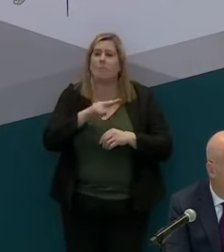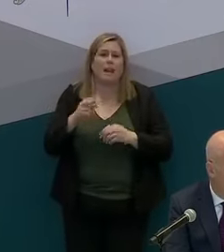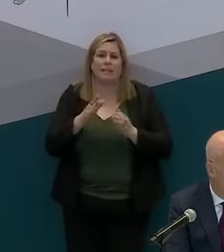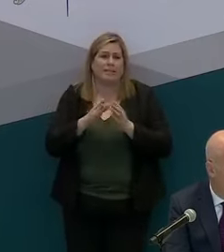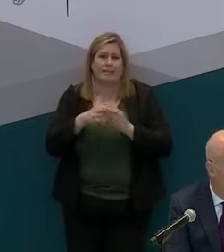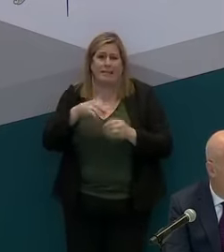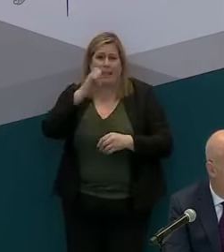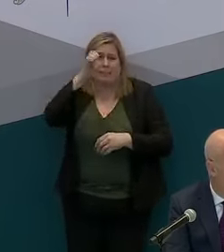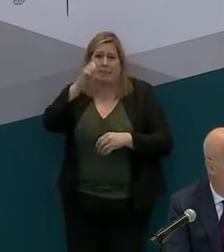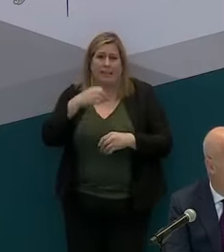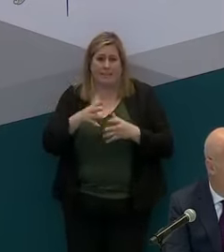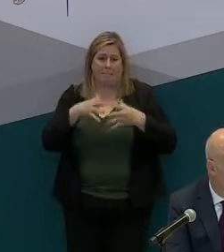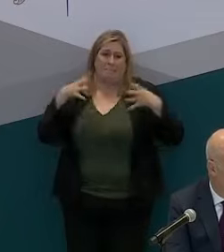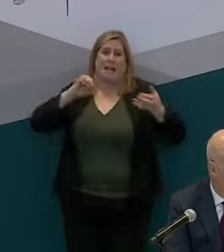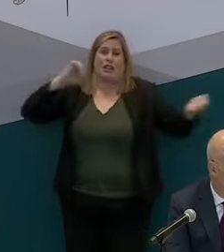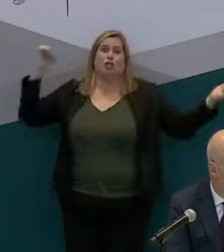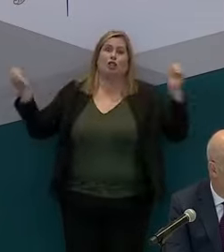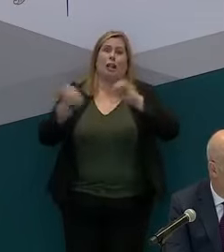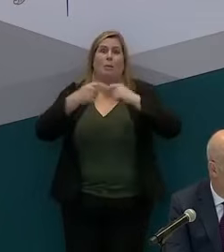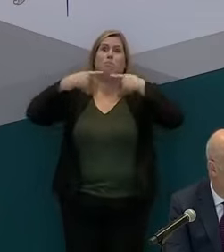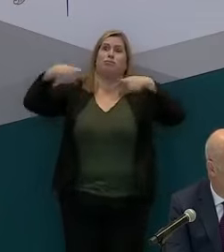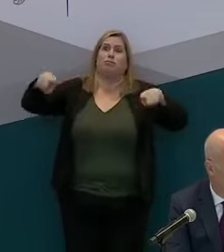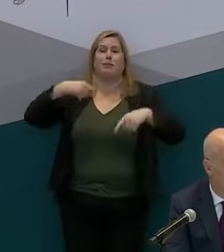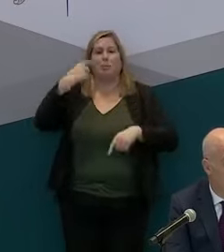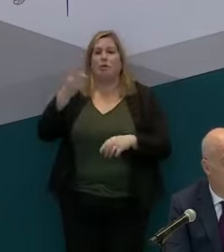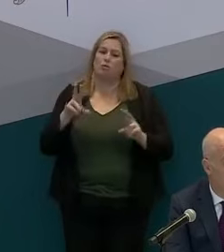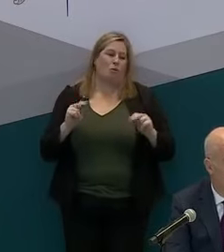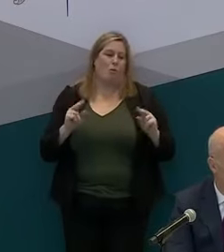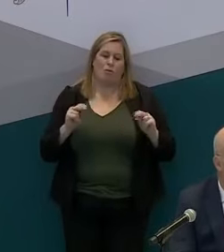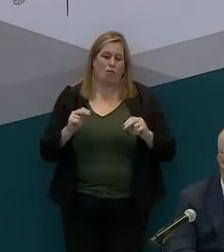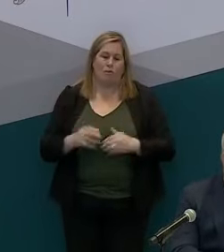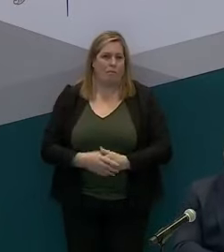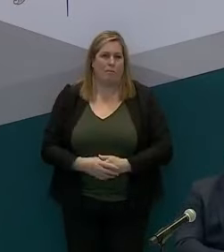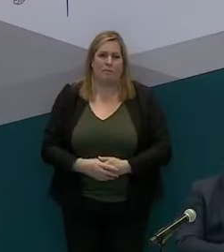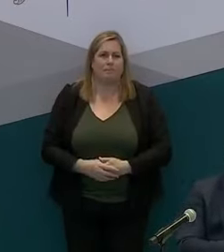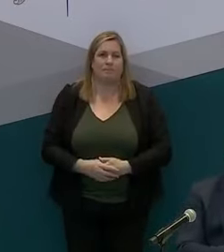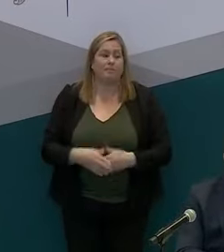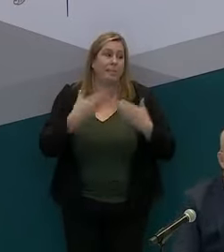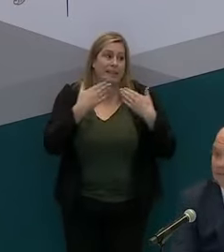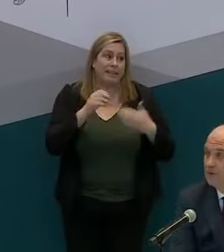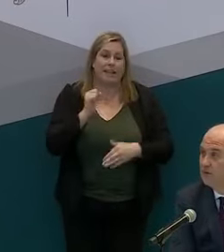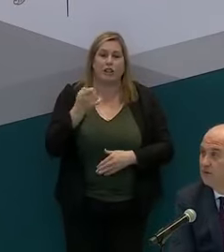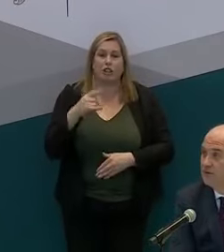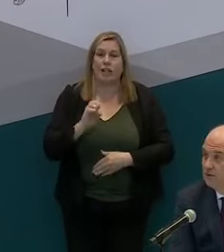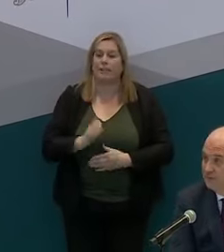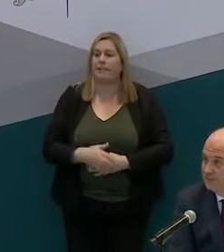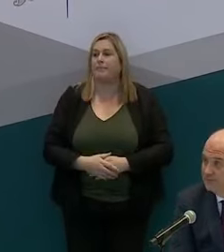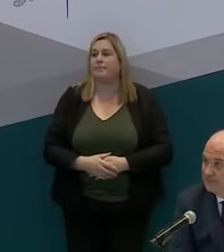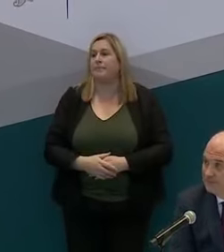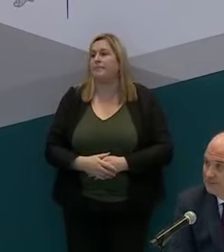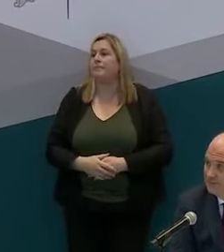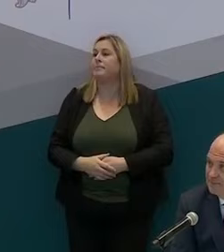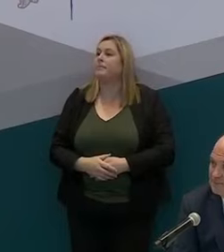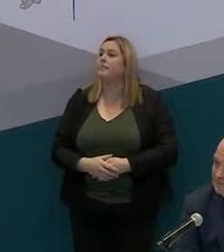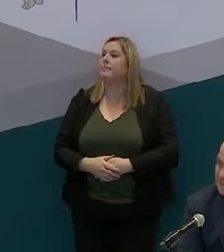significant changes that we'll be making public, if you like, as a result of tomorrow's meeting. Thanks, Shane. Cheers.